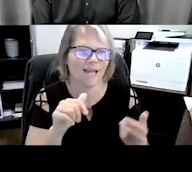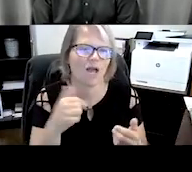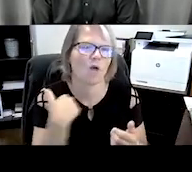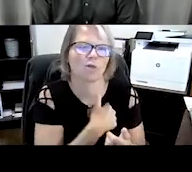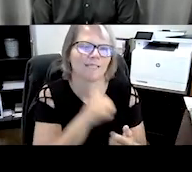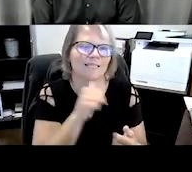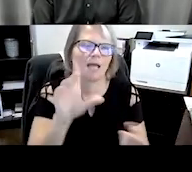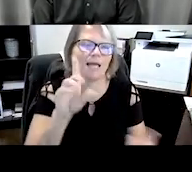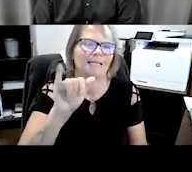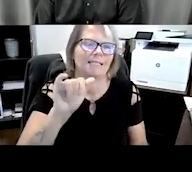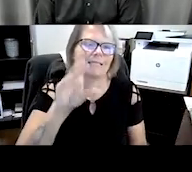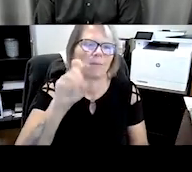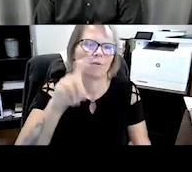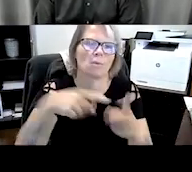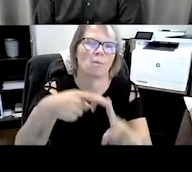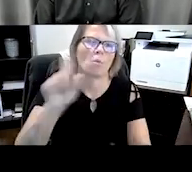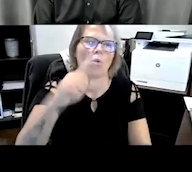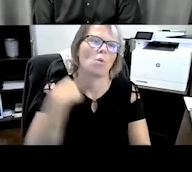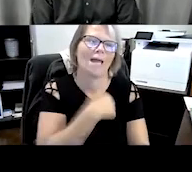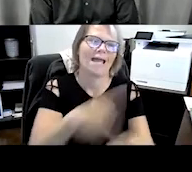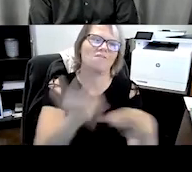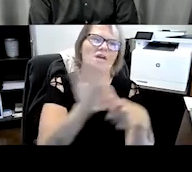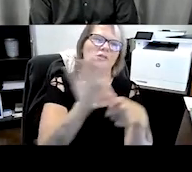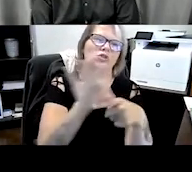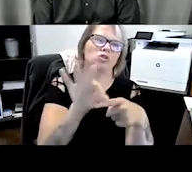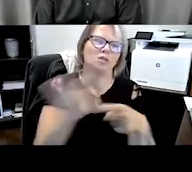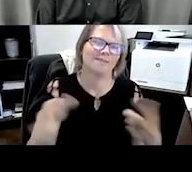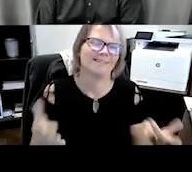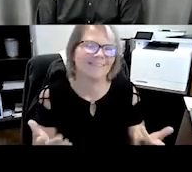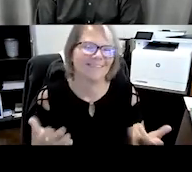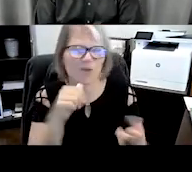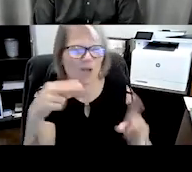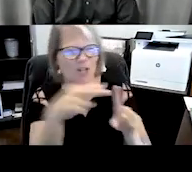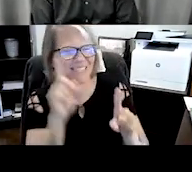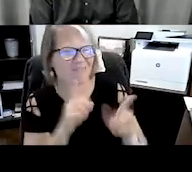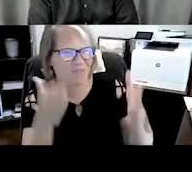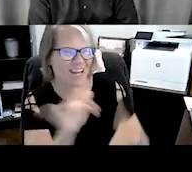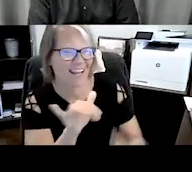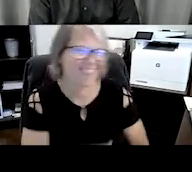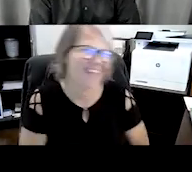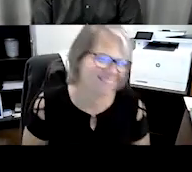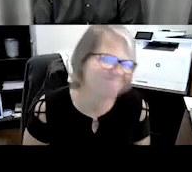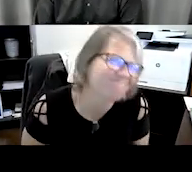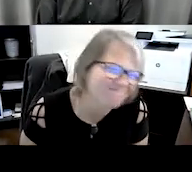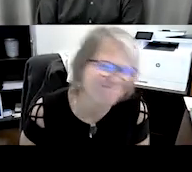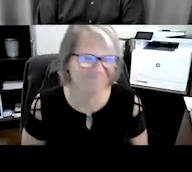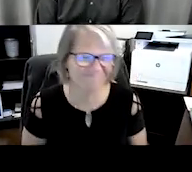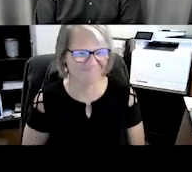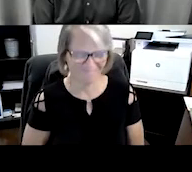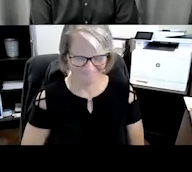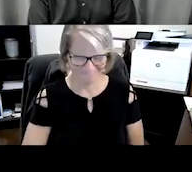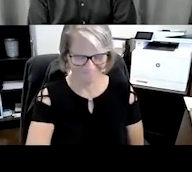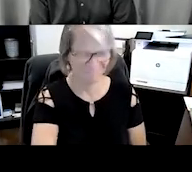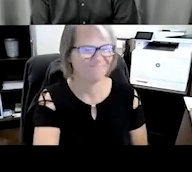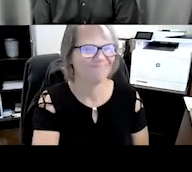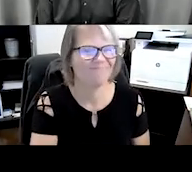deaf or hearing. The only difference between us is that one of us is deaf and one of us is hearing. We are capable of functioning. So don't look at deaf people